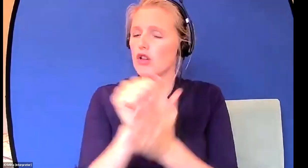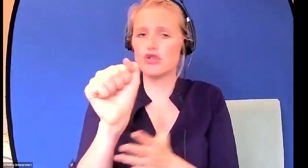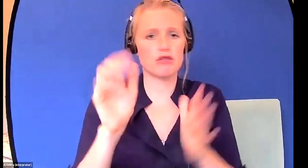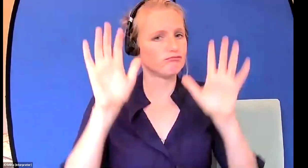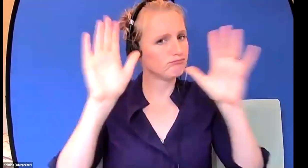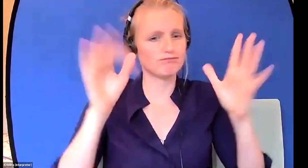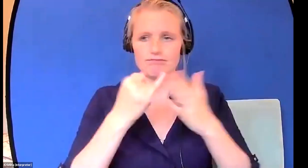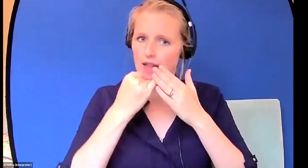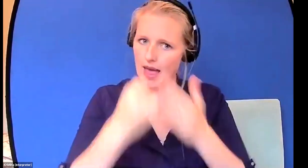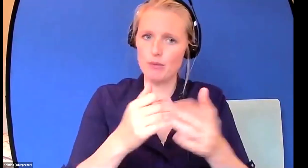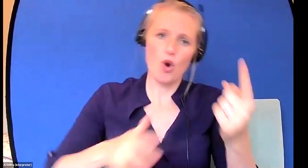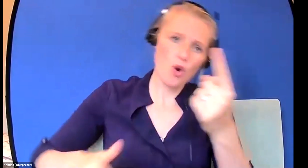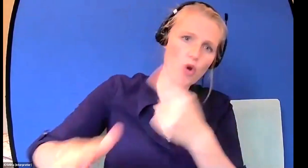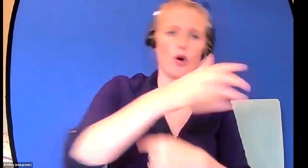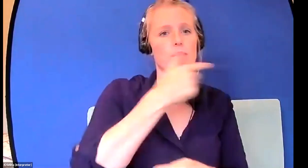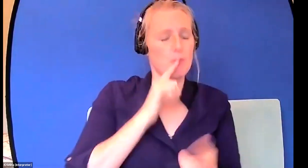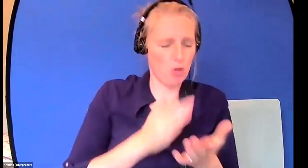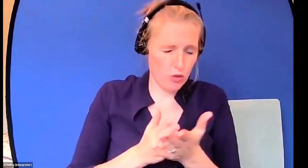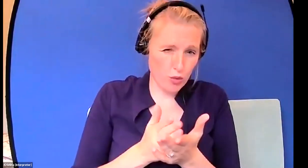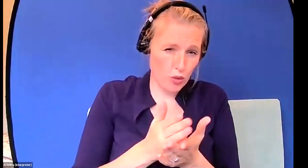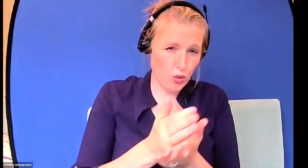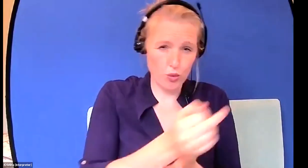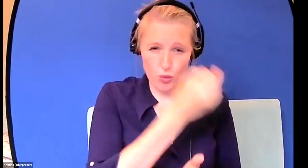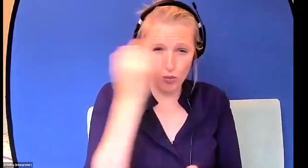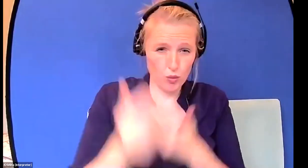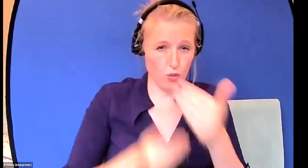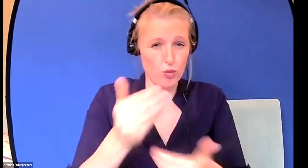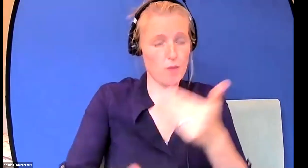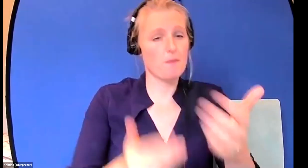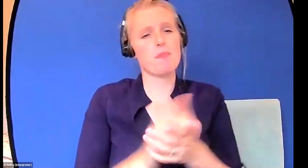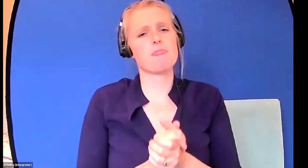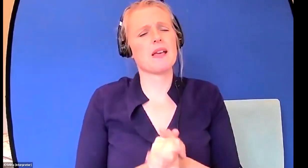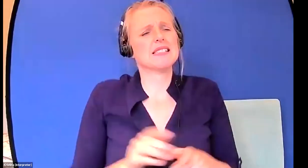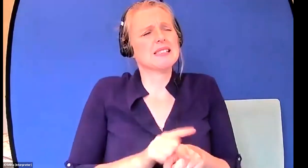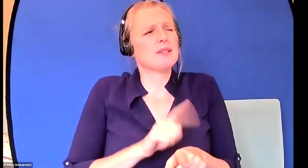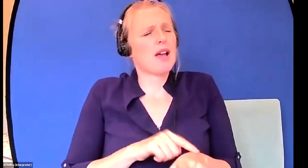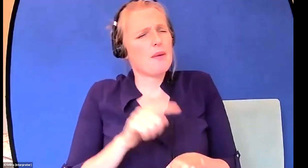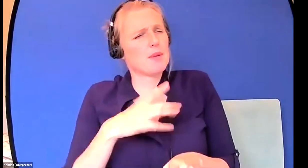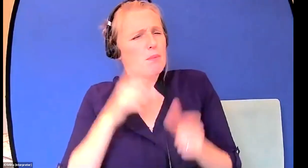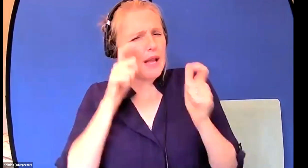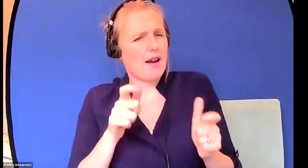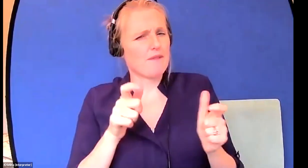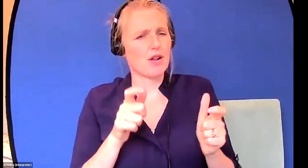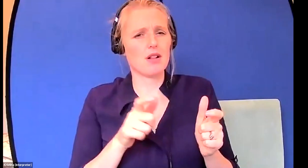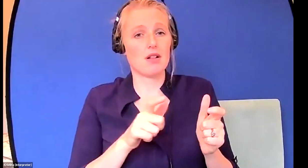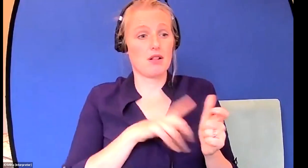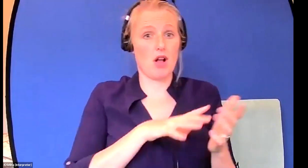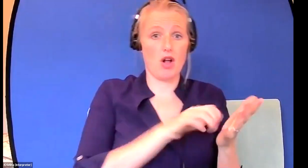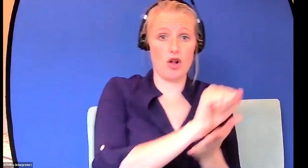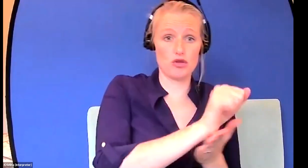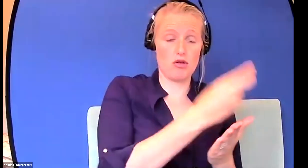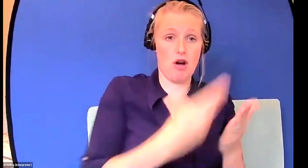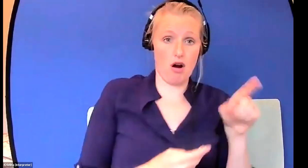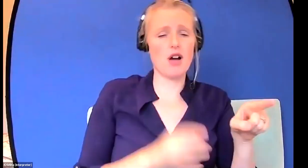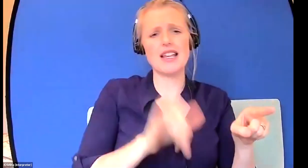provided. But I think, while that's good, there's also a danger attached to that. And culture and art may